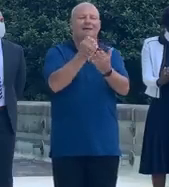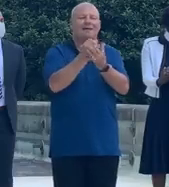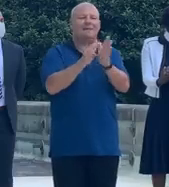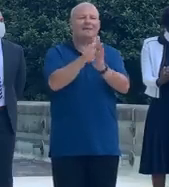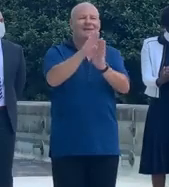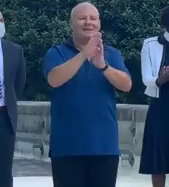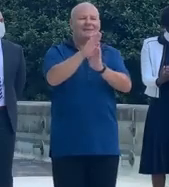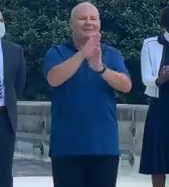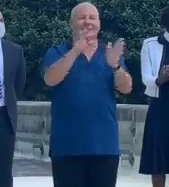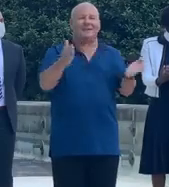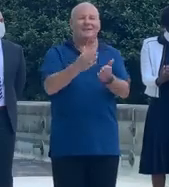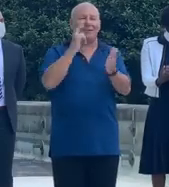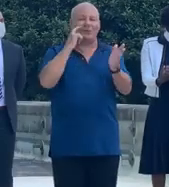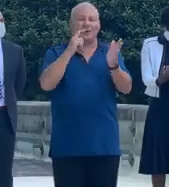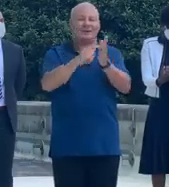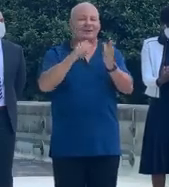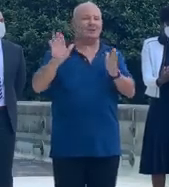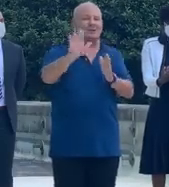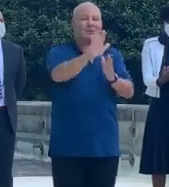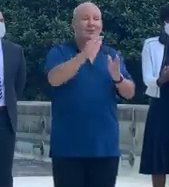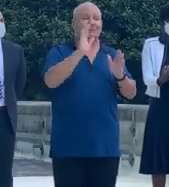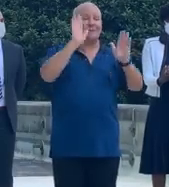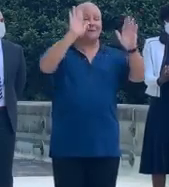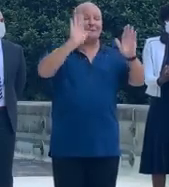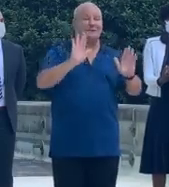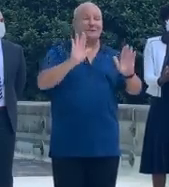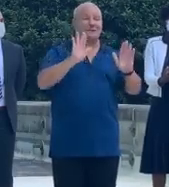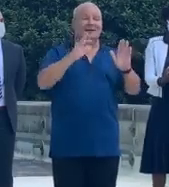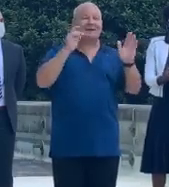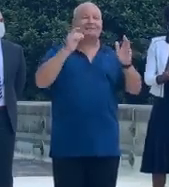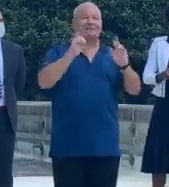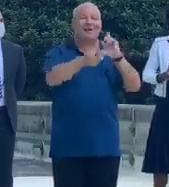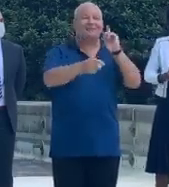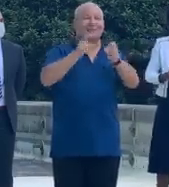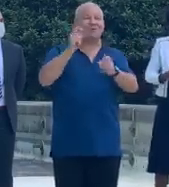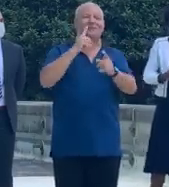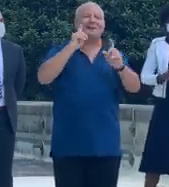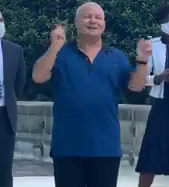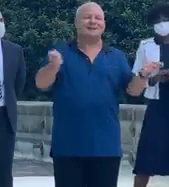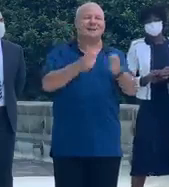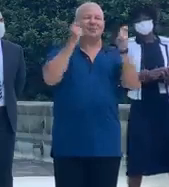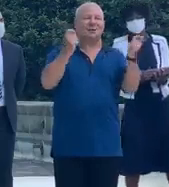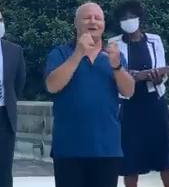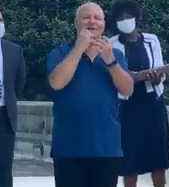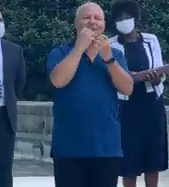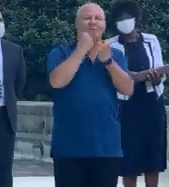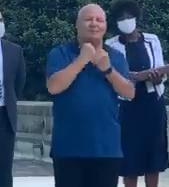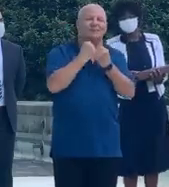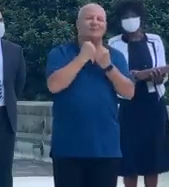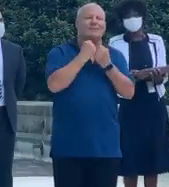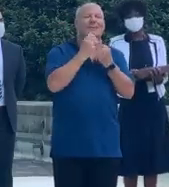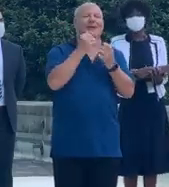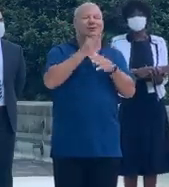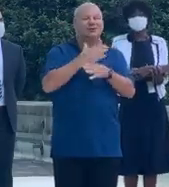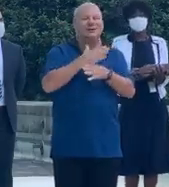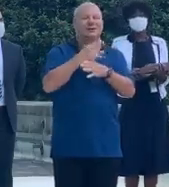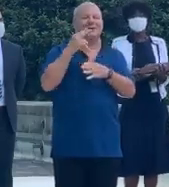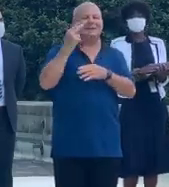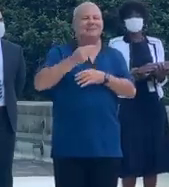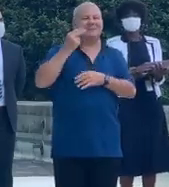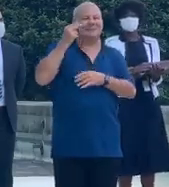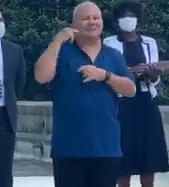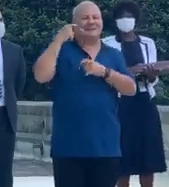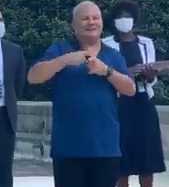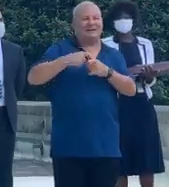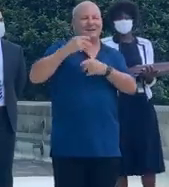in recognition of your outstanding contributions in celebrating, preserving, and sharing the Hispanic